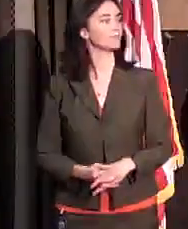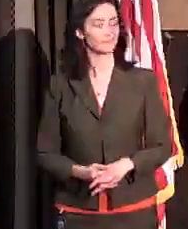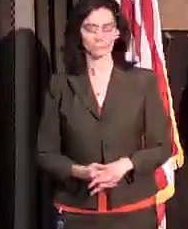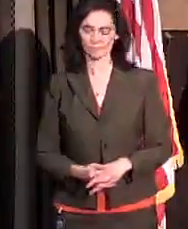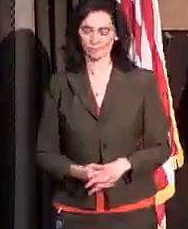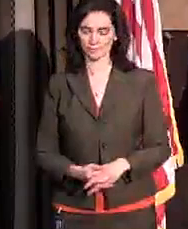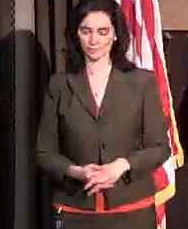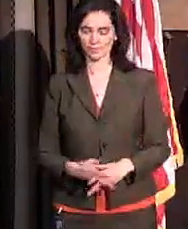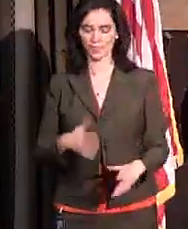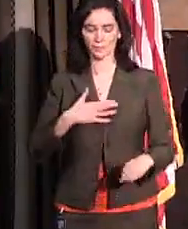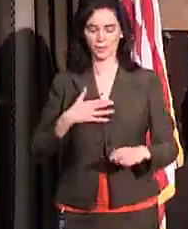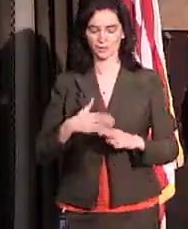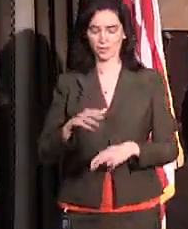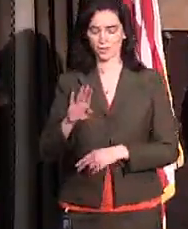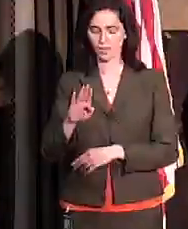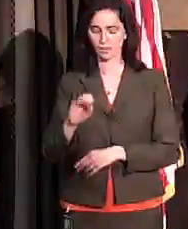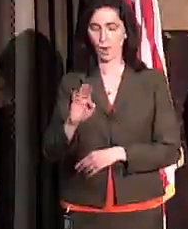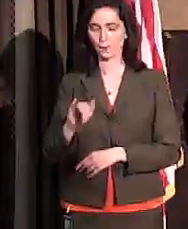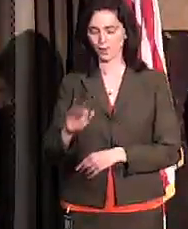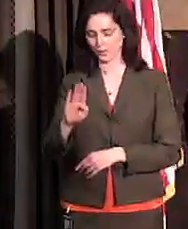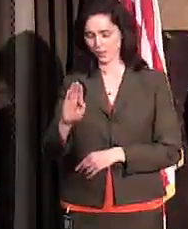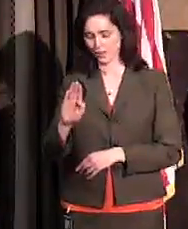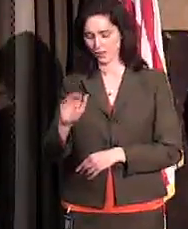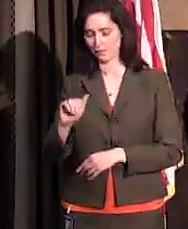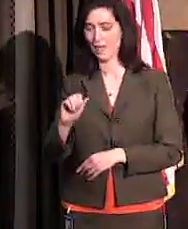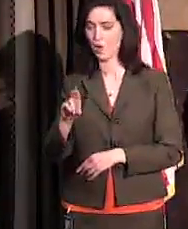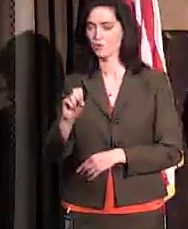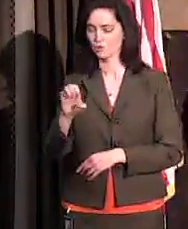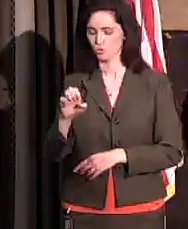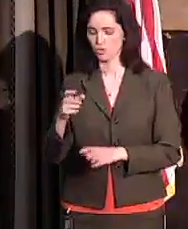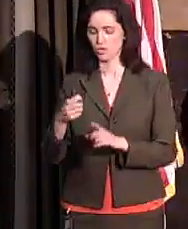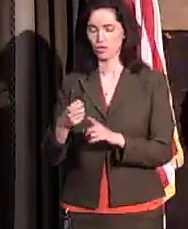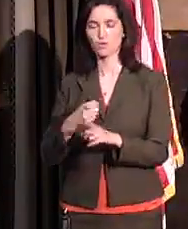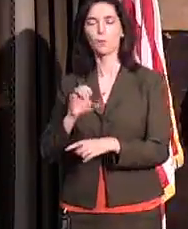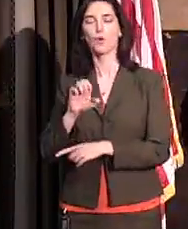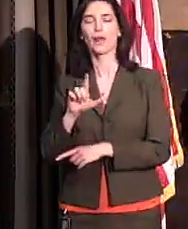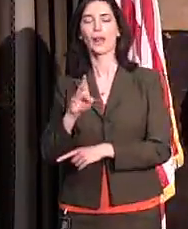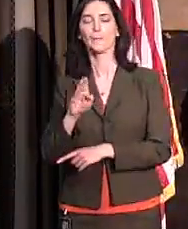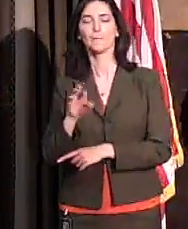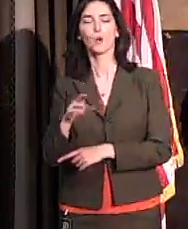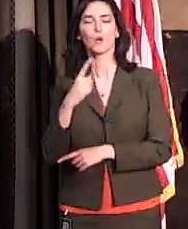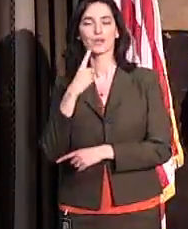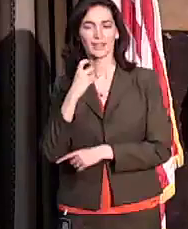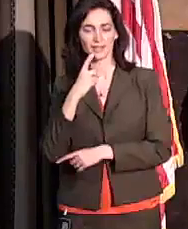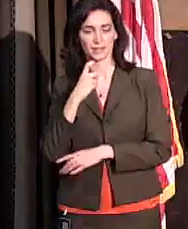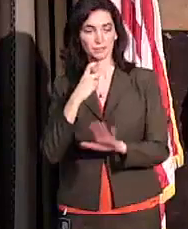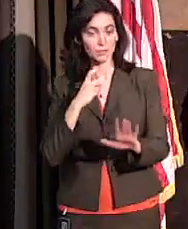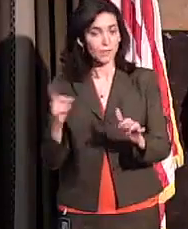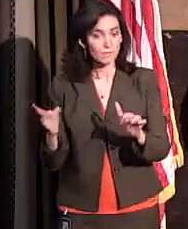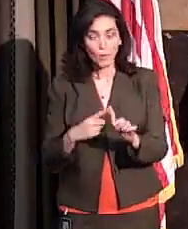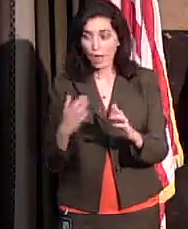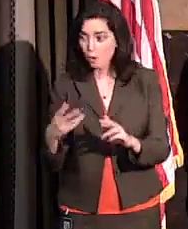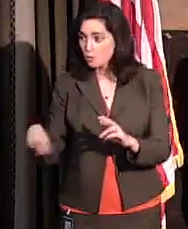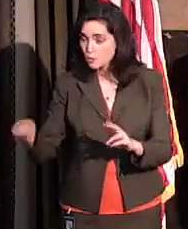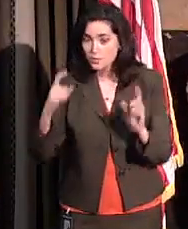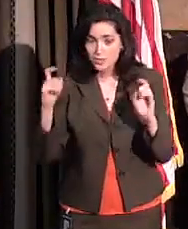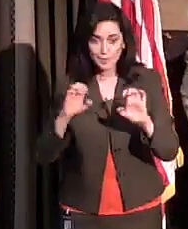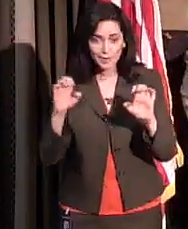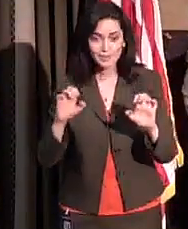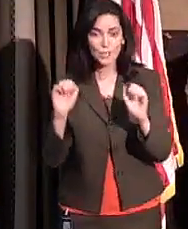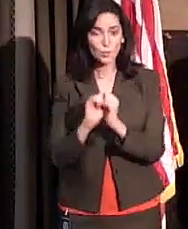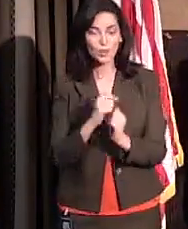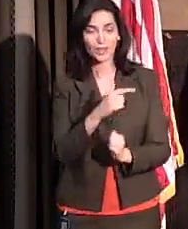very much. My name's Bobby Baruch with Elmer Candy. First of all, I hope everyone got to celebrate the Easter season with Goldberg